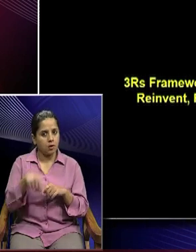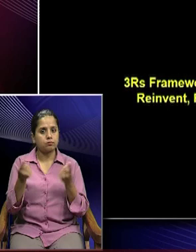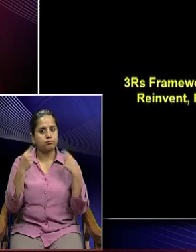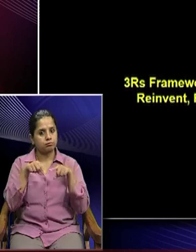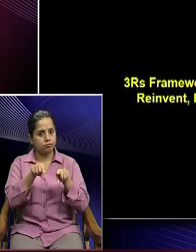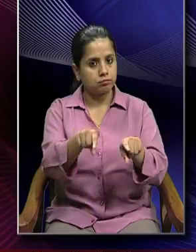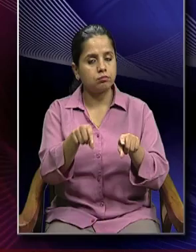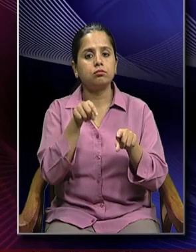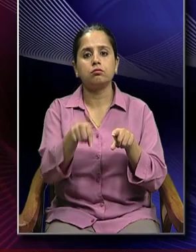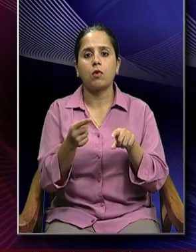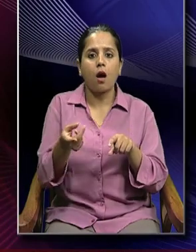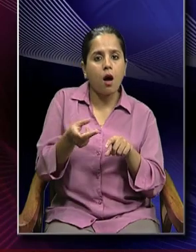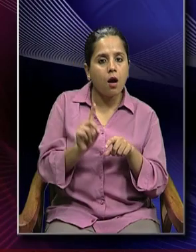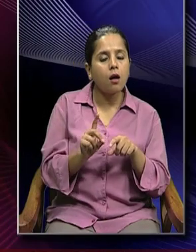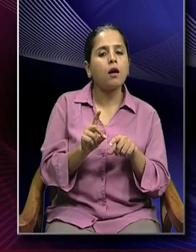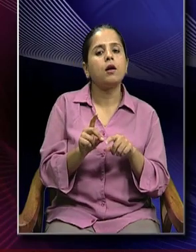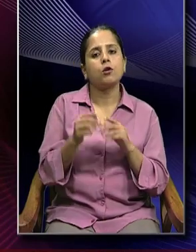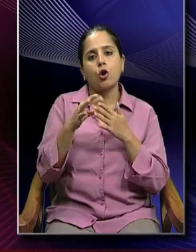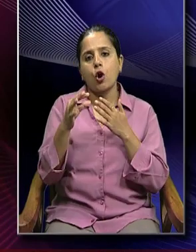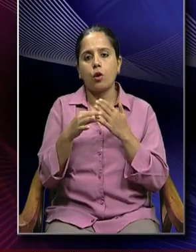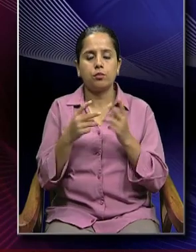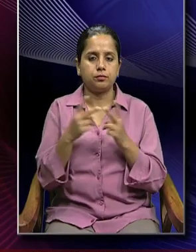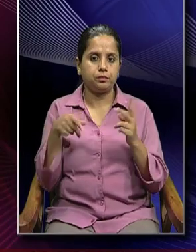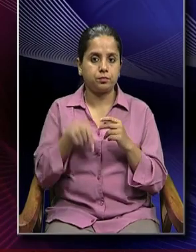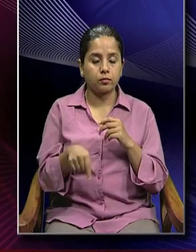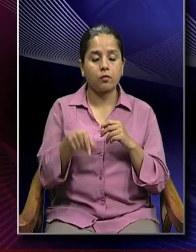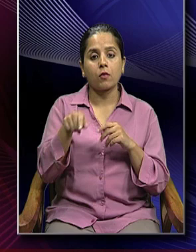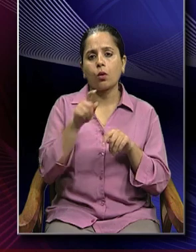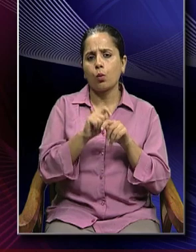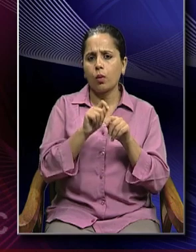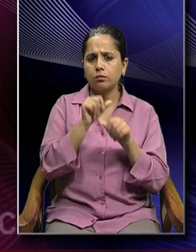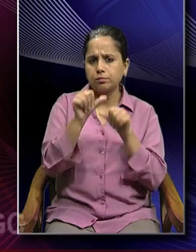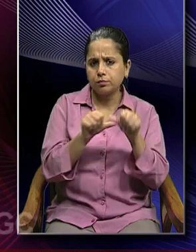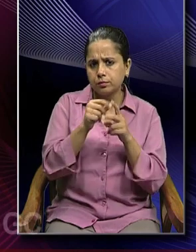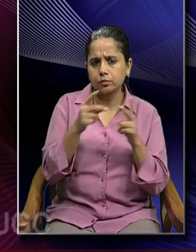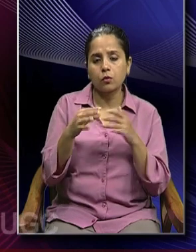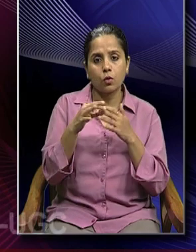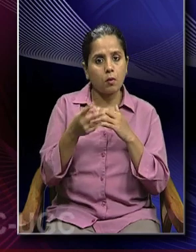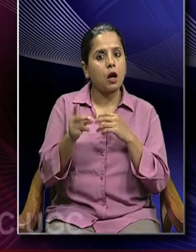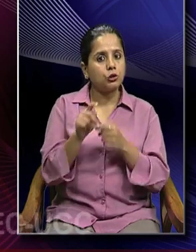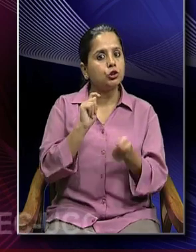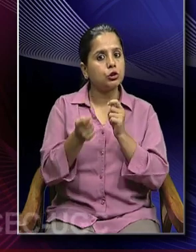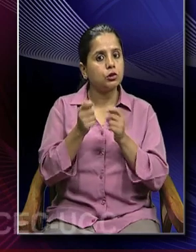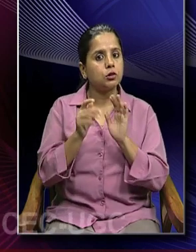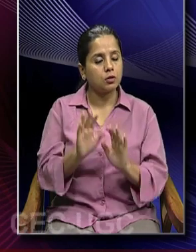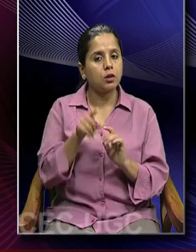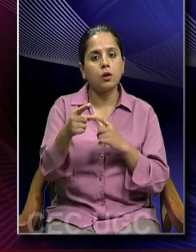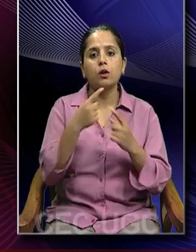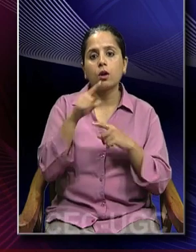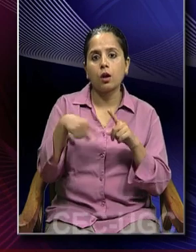with its reinventing option. And at operational level, the option again changes, and it talks